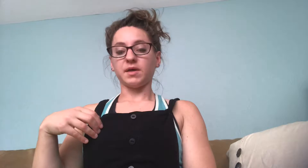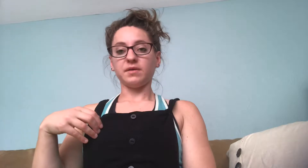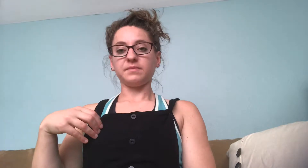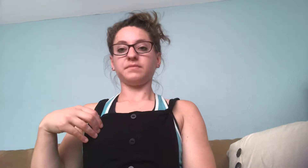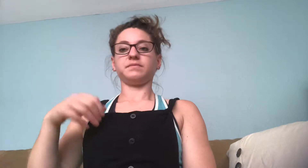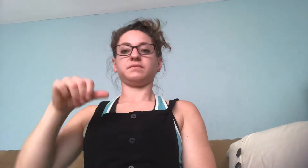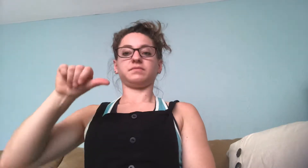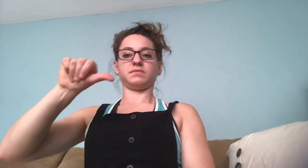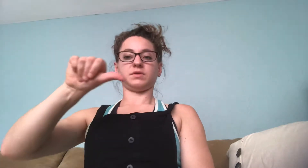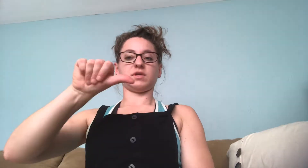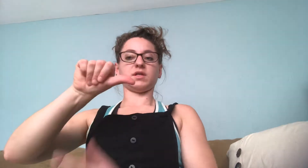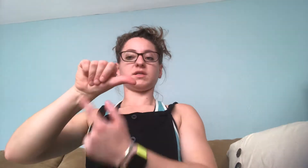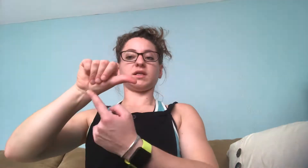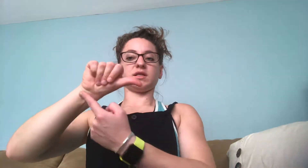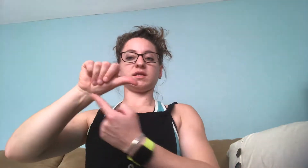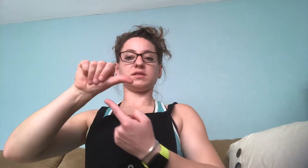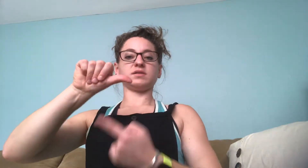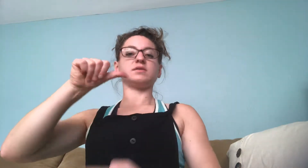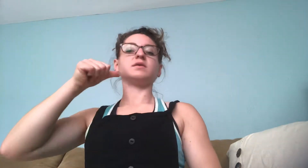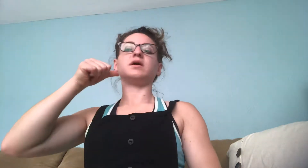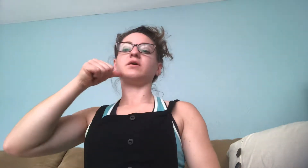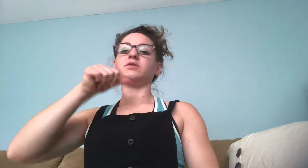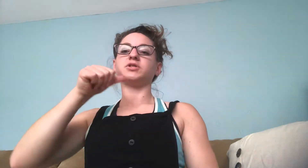Female, hand is like this, and your chin.